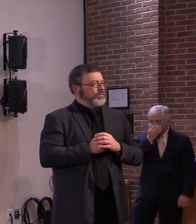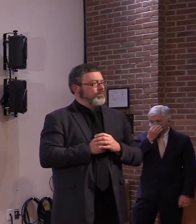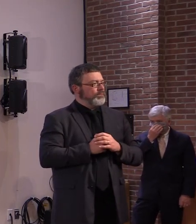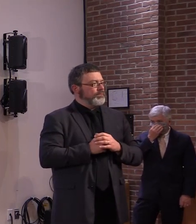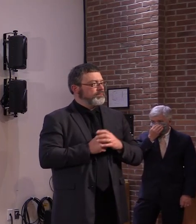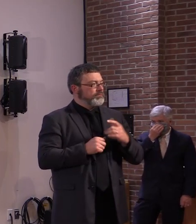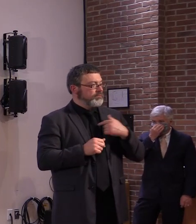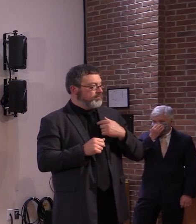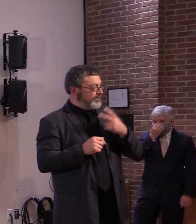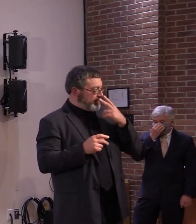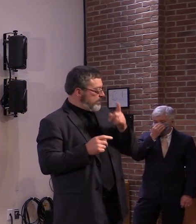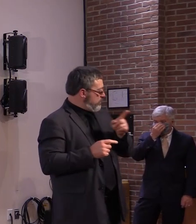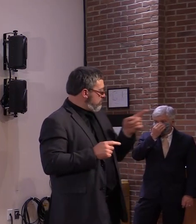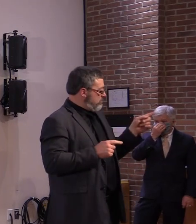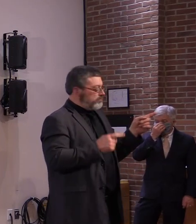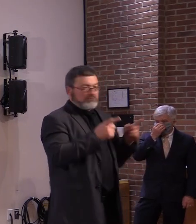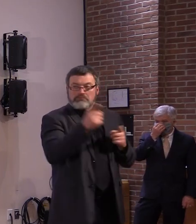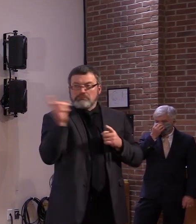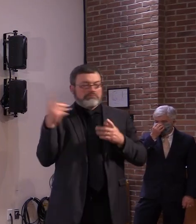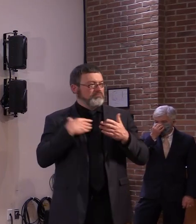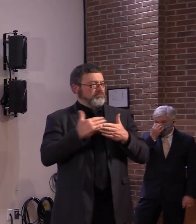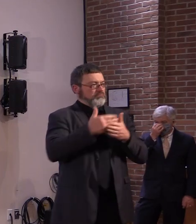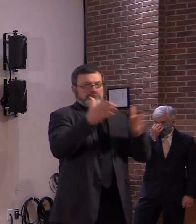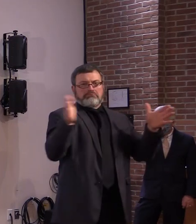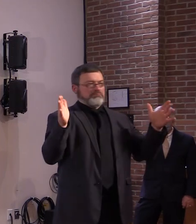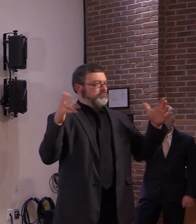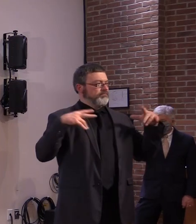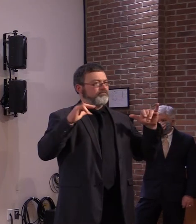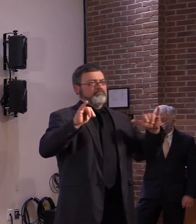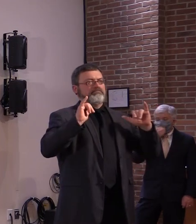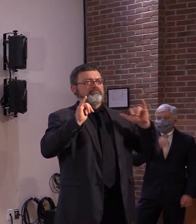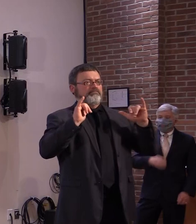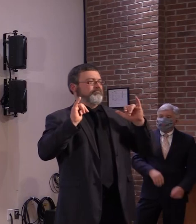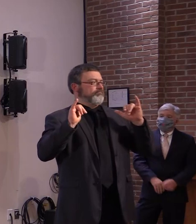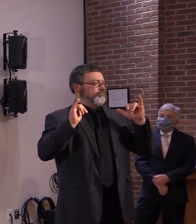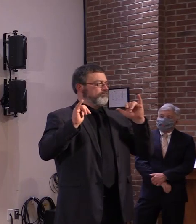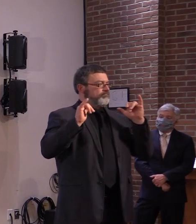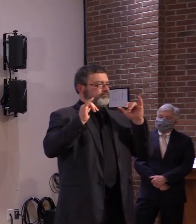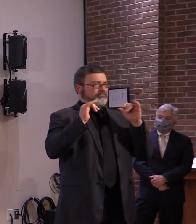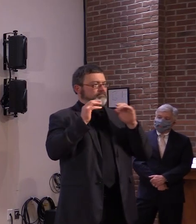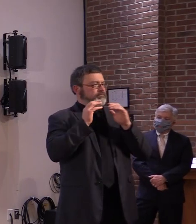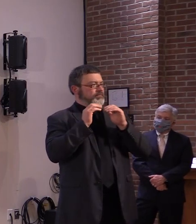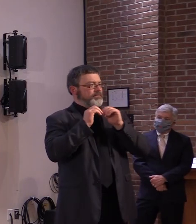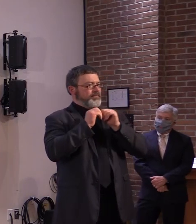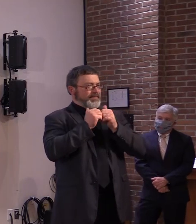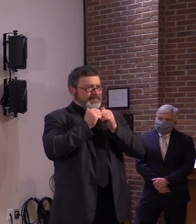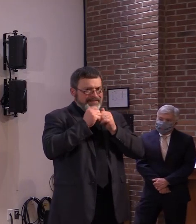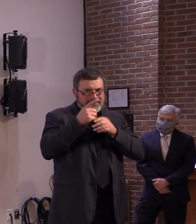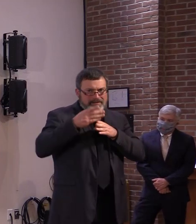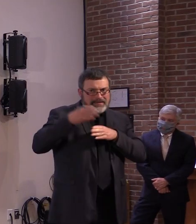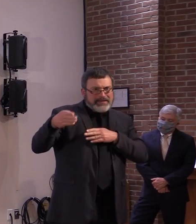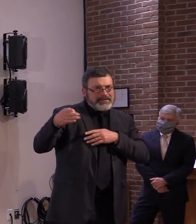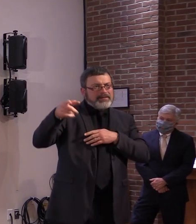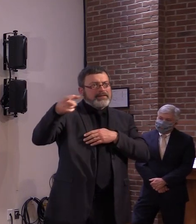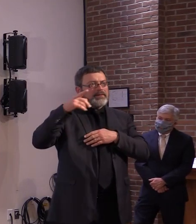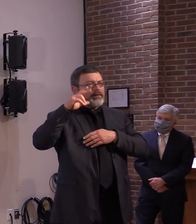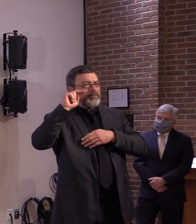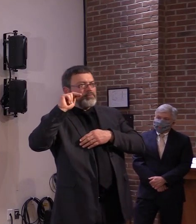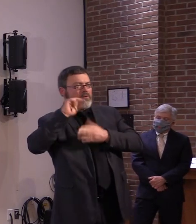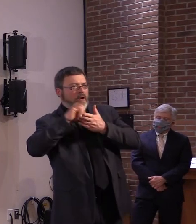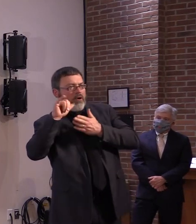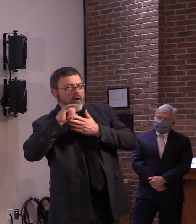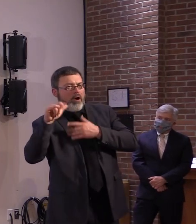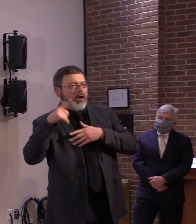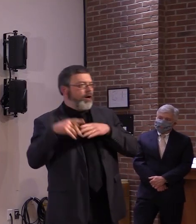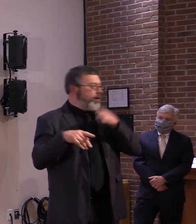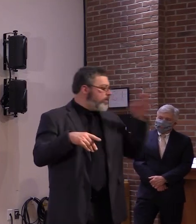gives me the greatest concern when I look at New Hampshire and the number of cases that have grown there, and not just